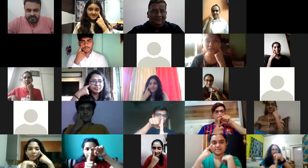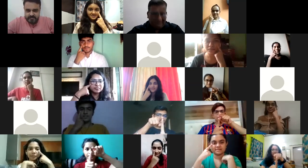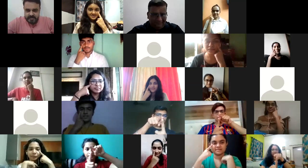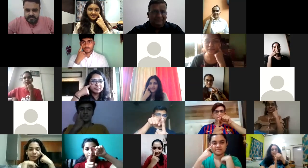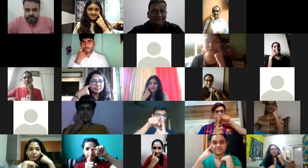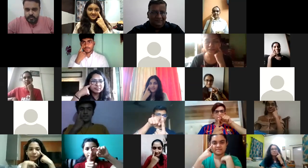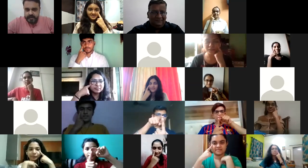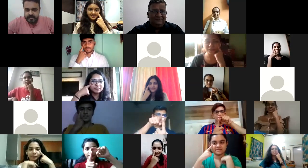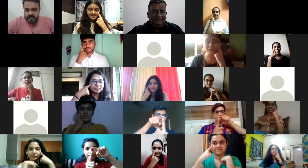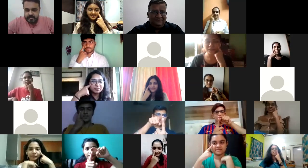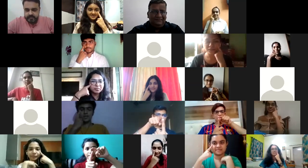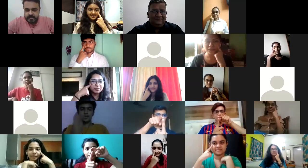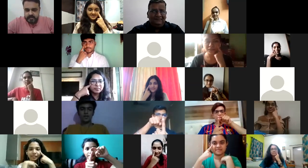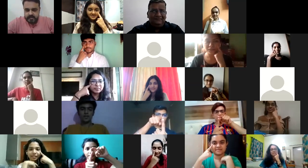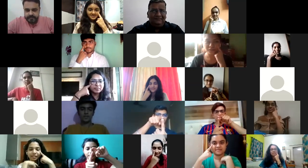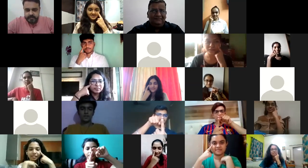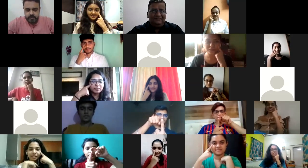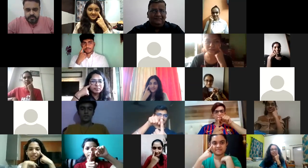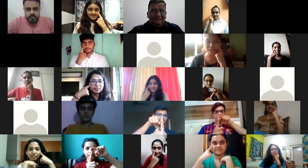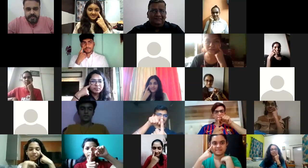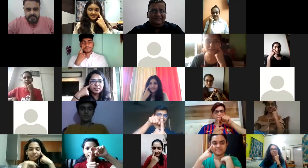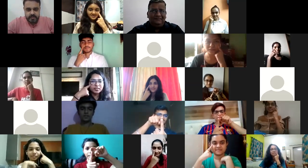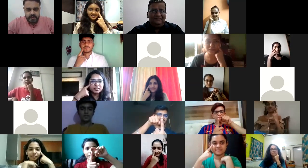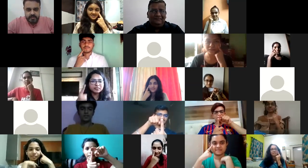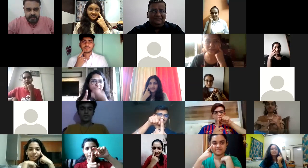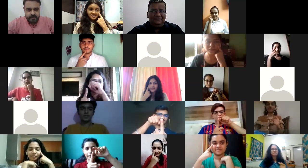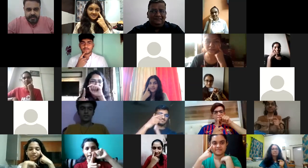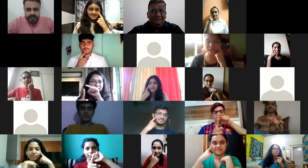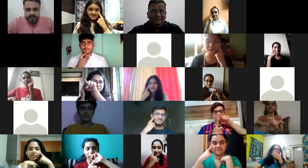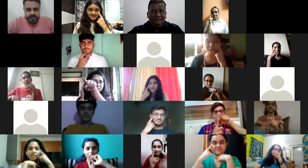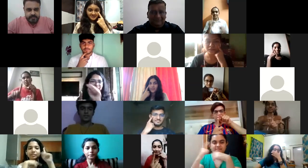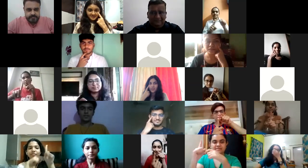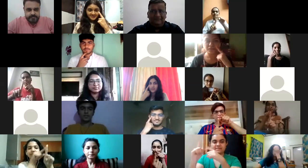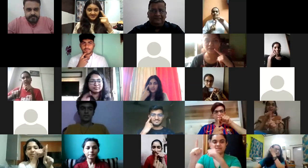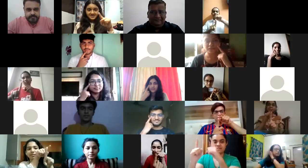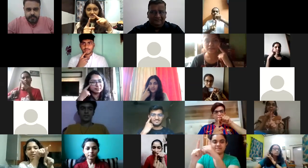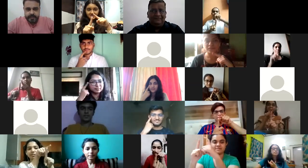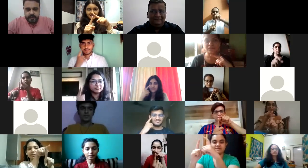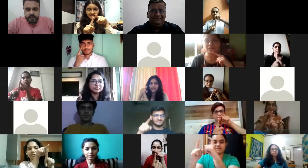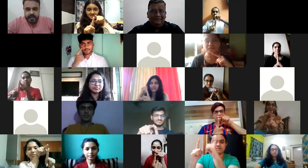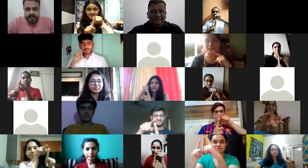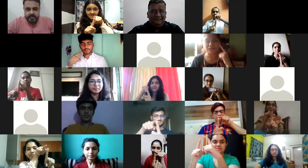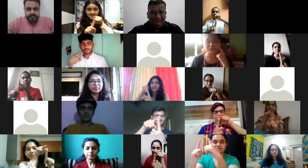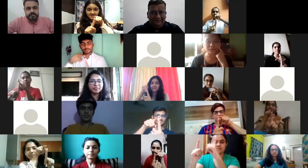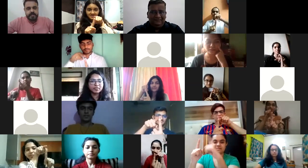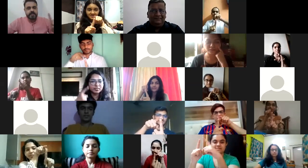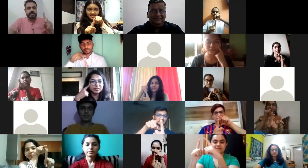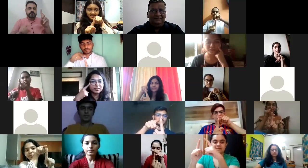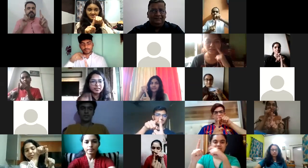Yes, we do I. We use two signs for the alphabet I. Pointing to the I, index